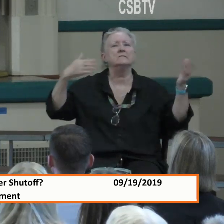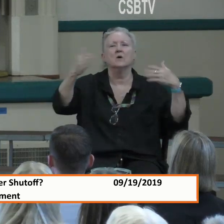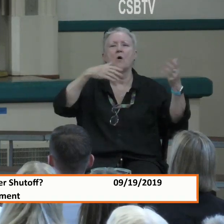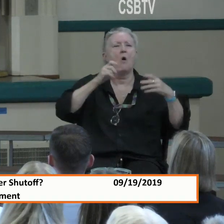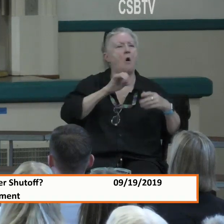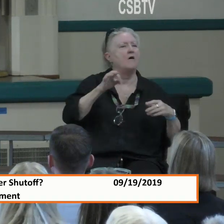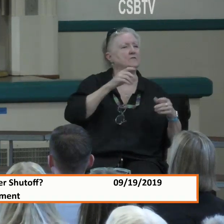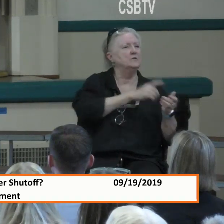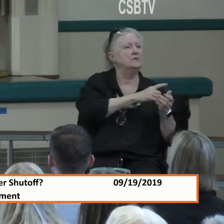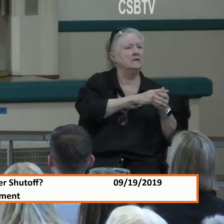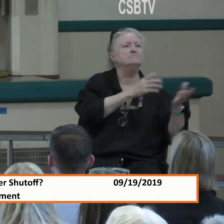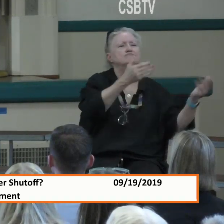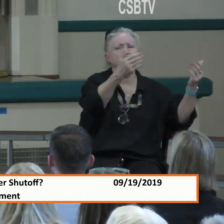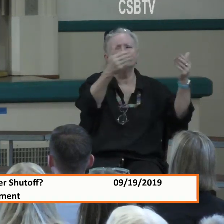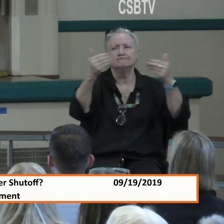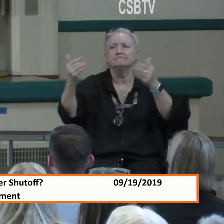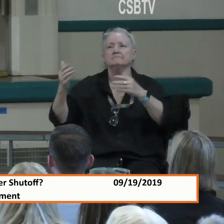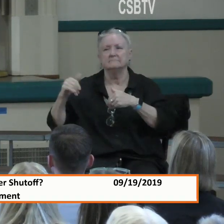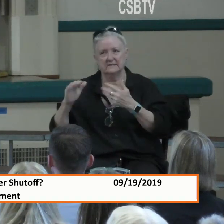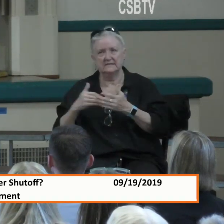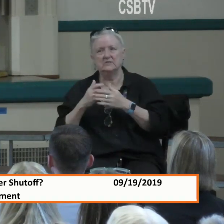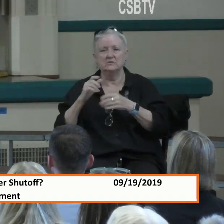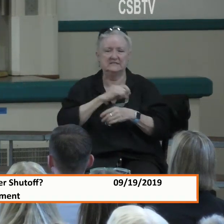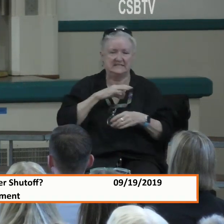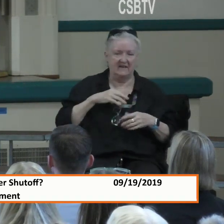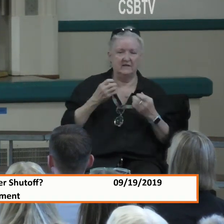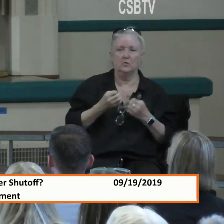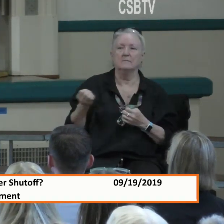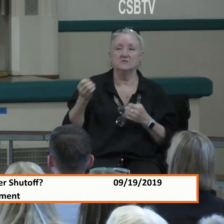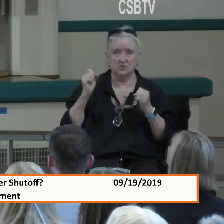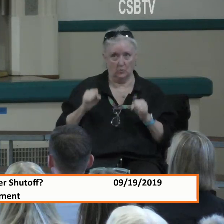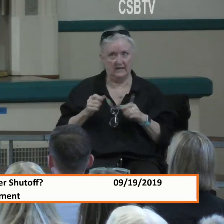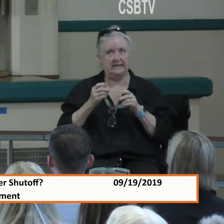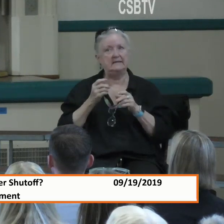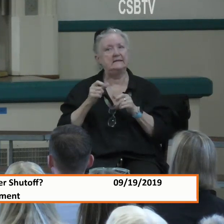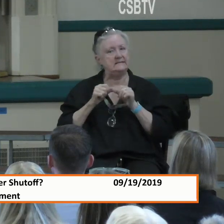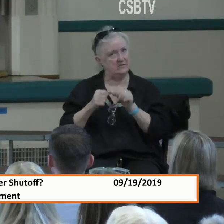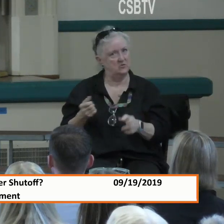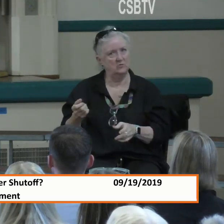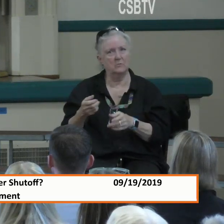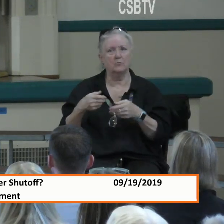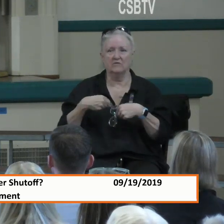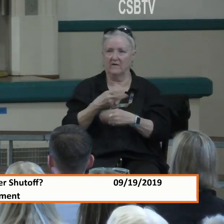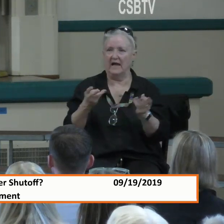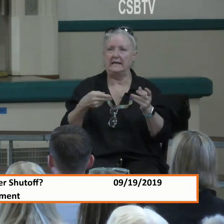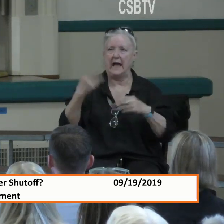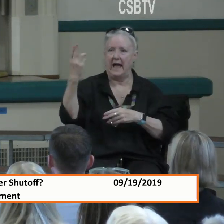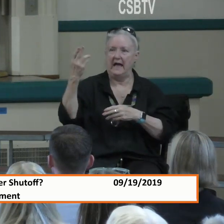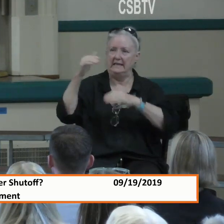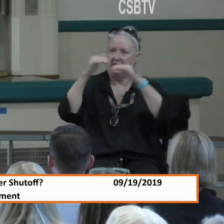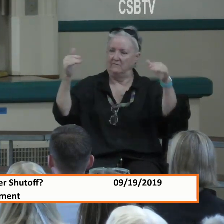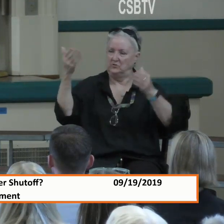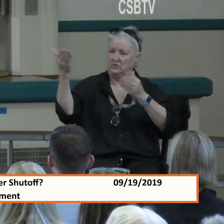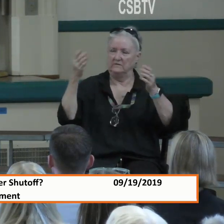off-duty firefighters back on duty to staff our equipment so that we can continue to provide the high level of service that you're used